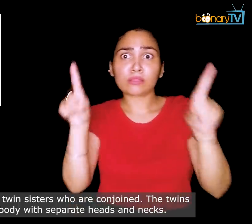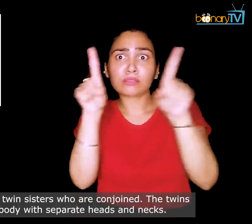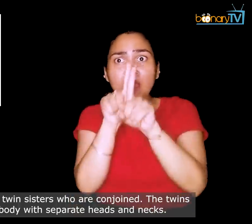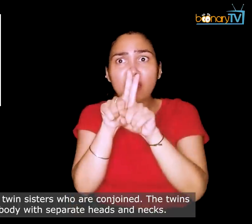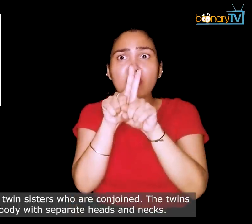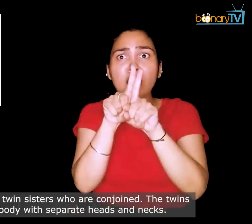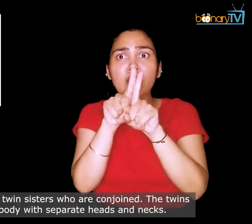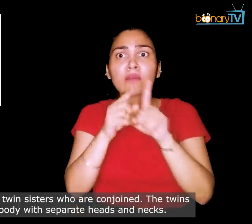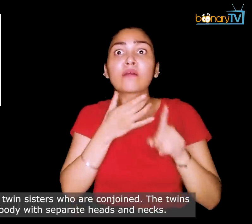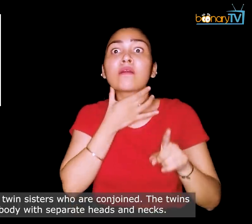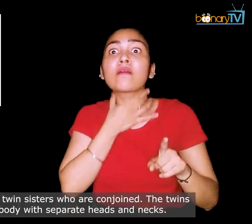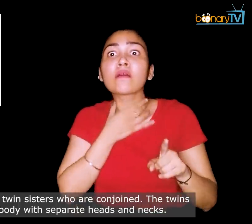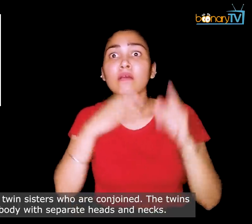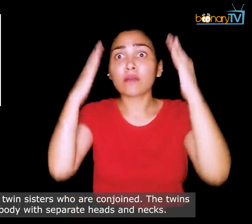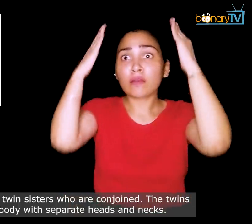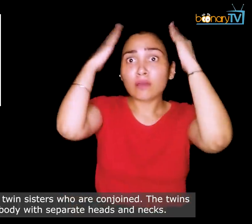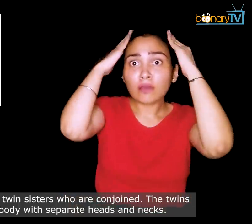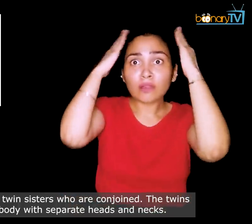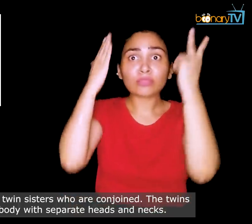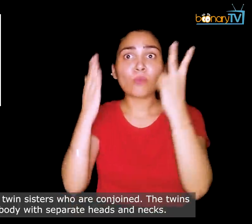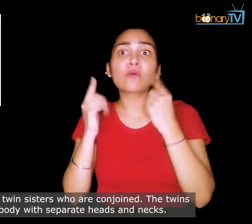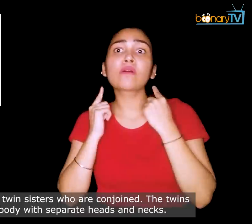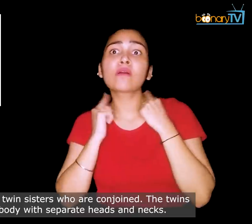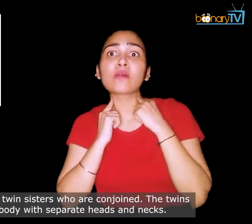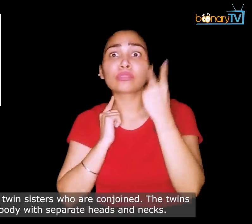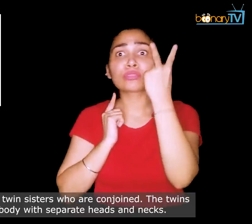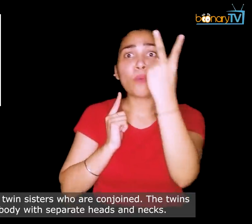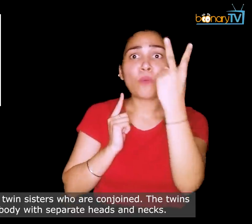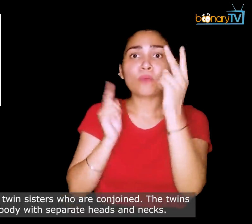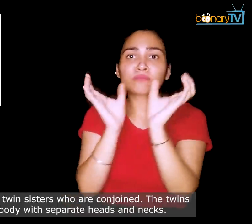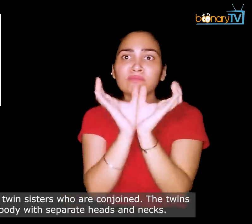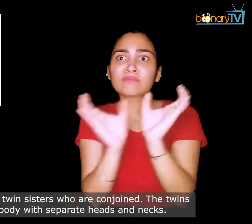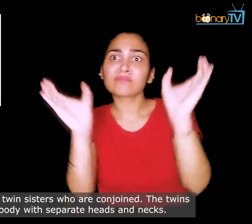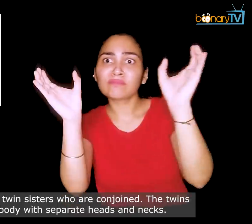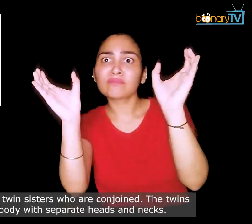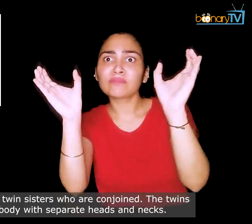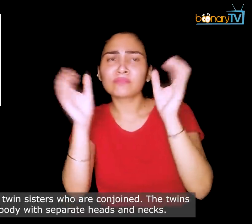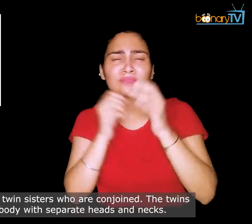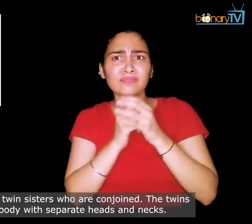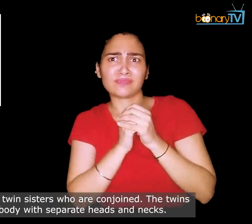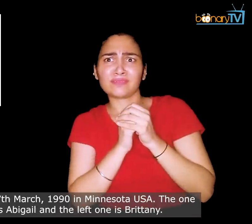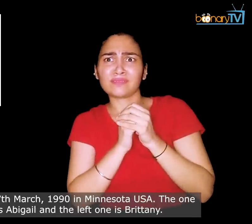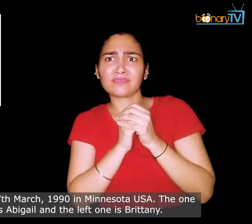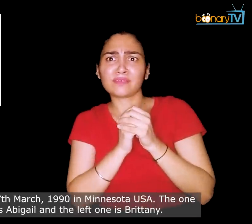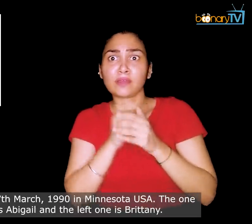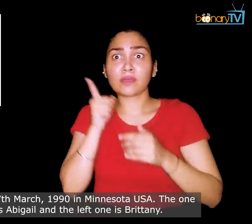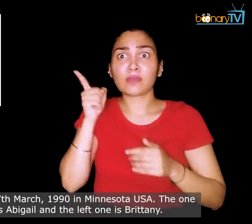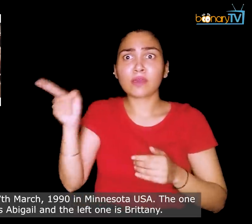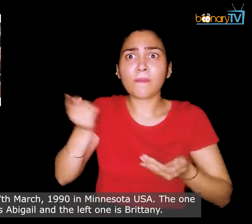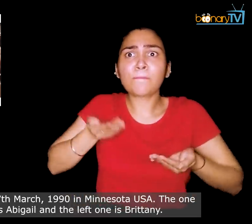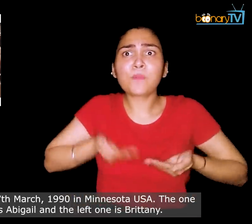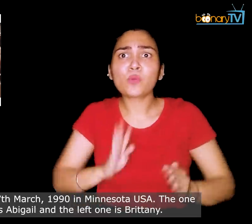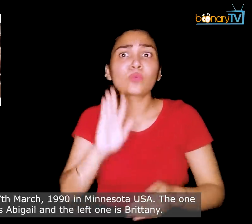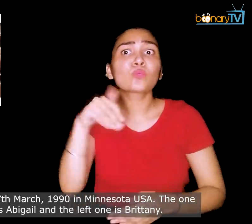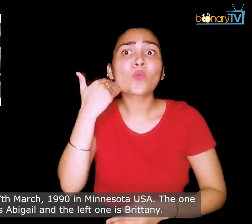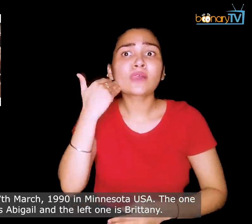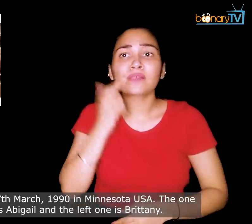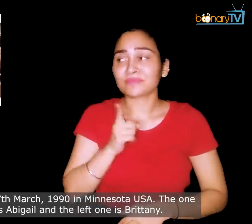body with separate heads and necks. They were born on 7th